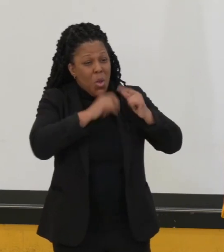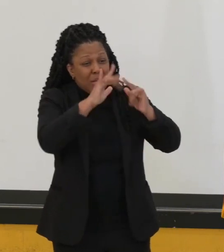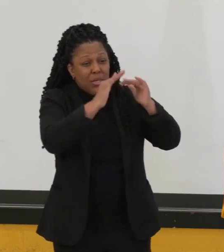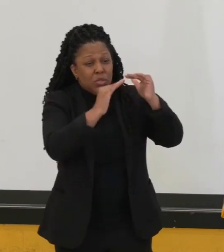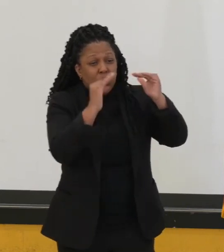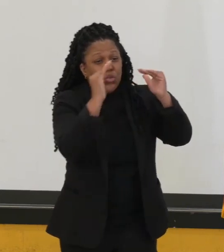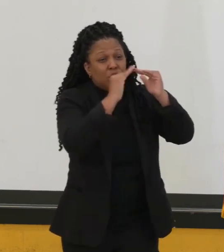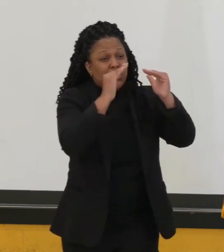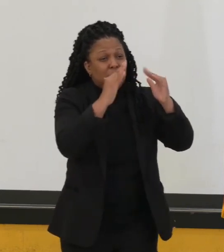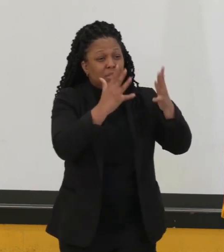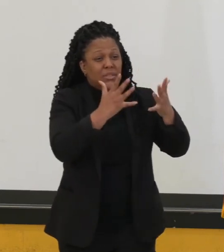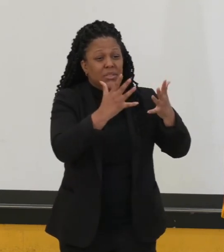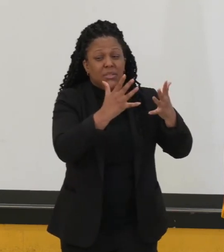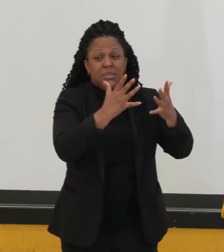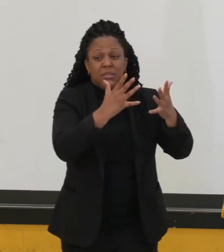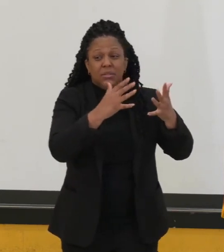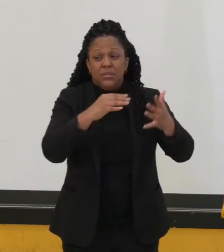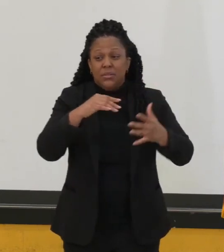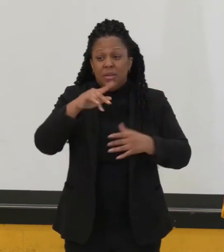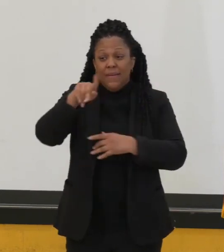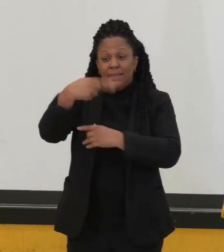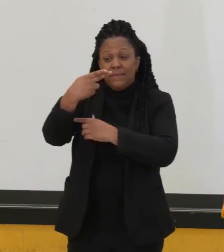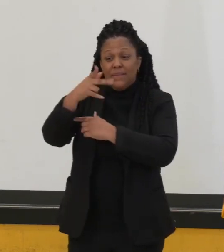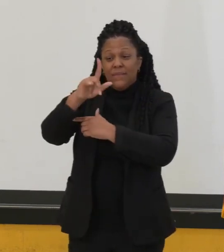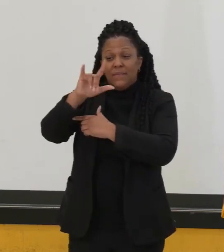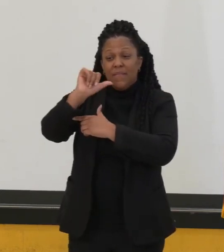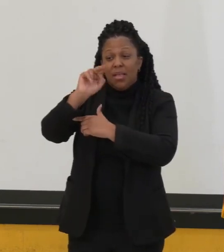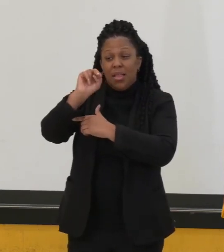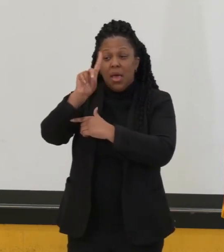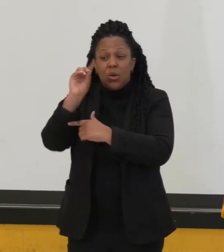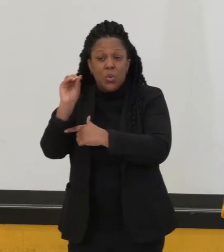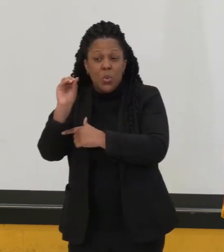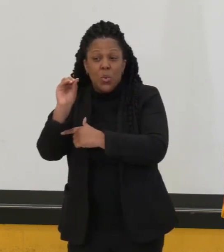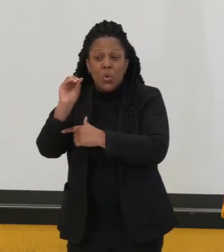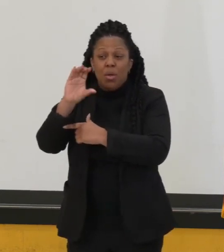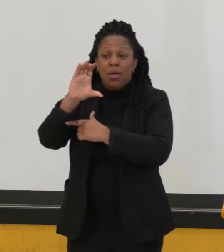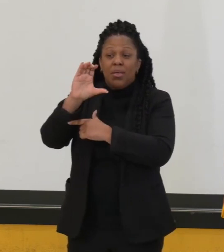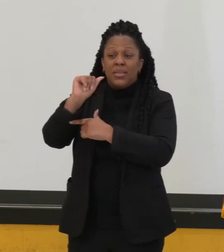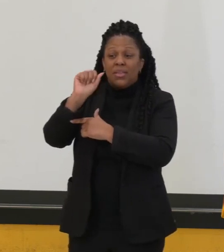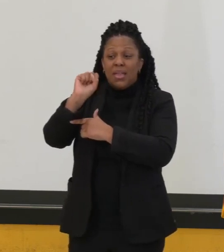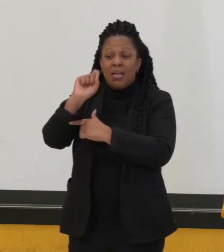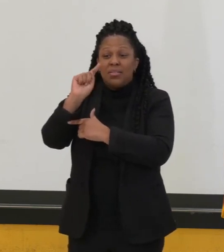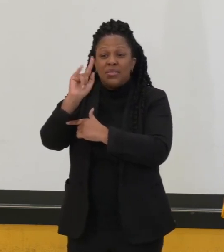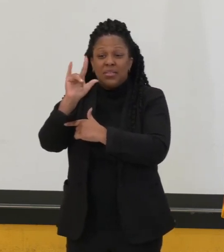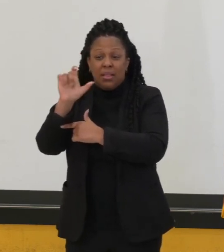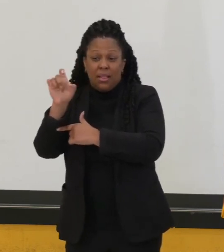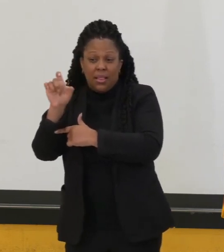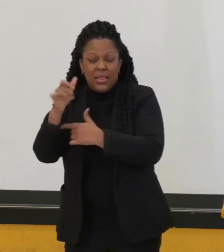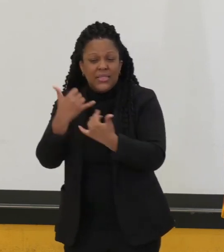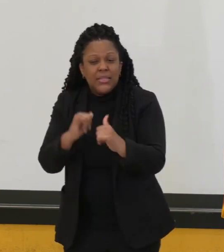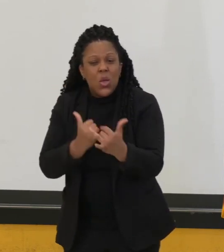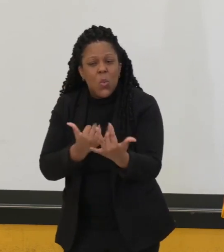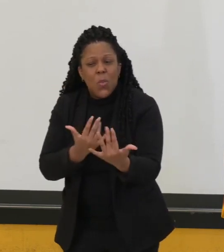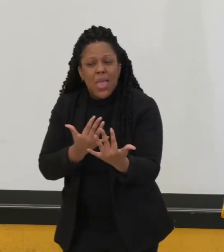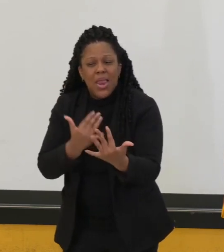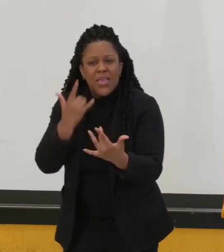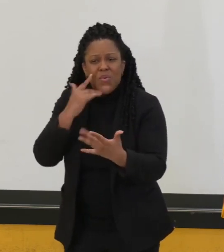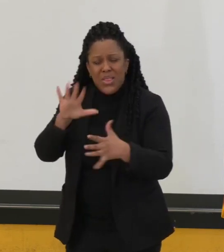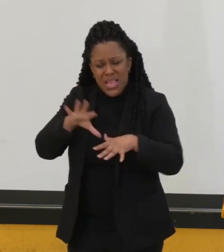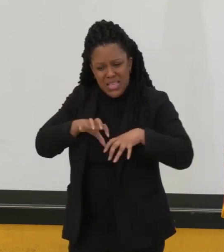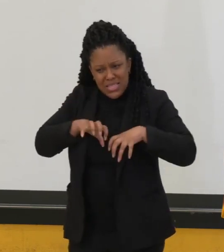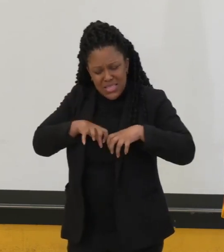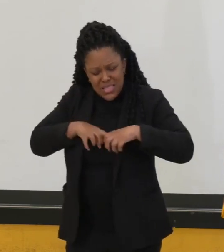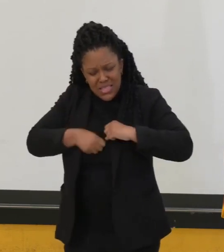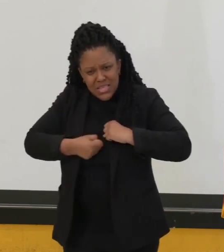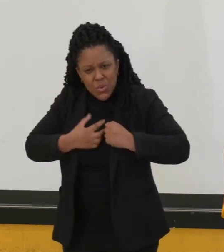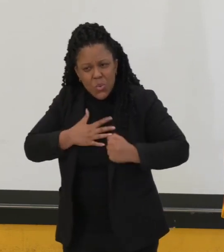mourning so many people in our city, in our state, in our community, in our country. We're mourning so many